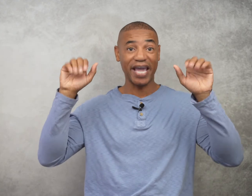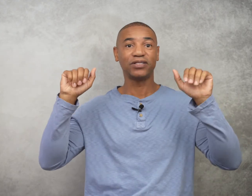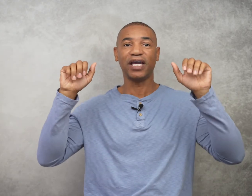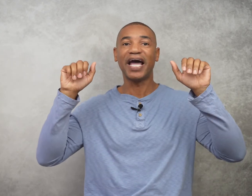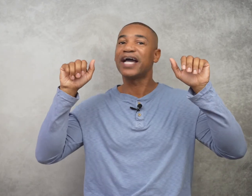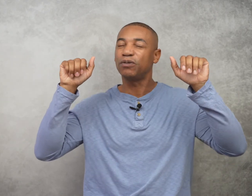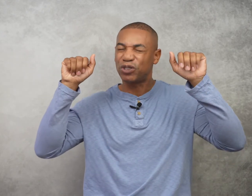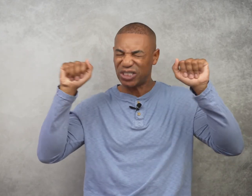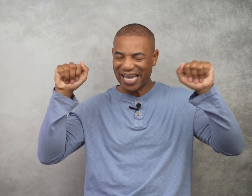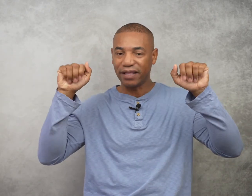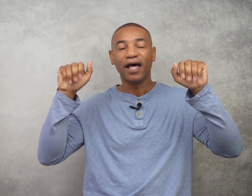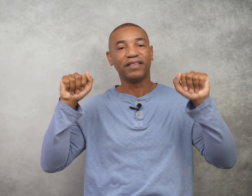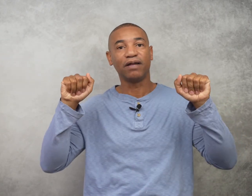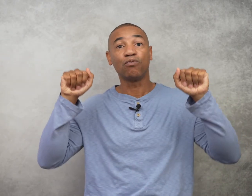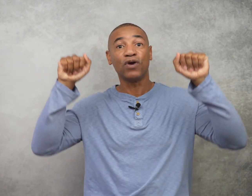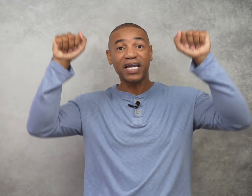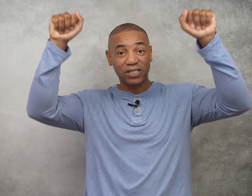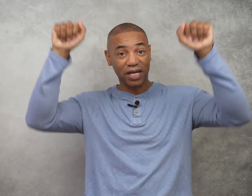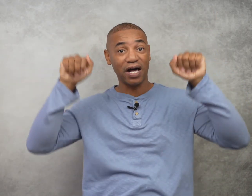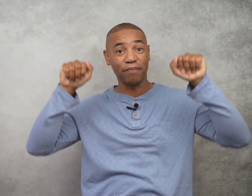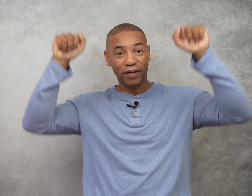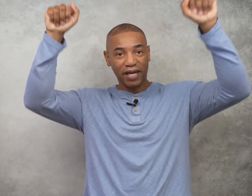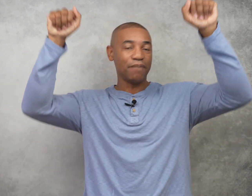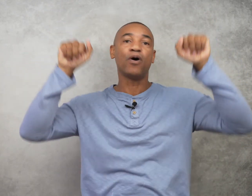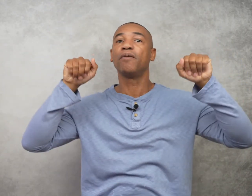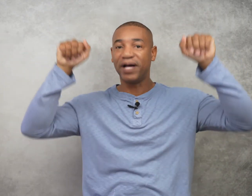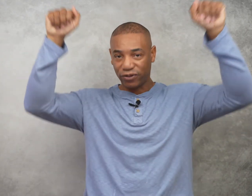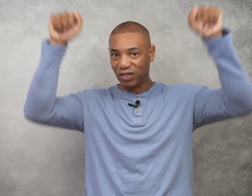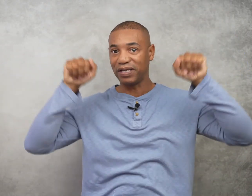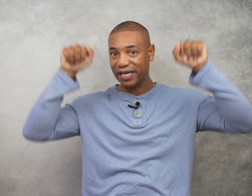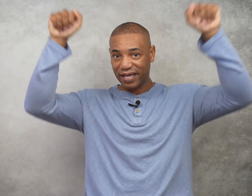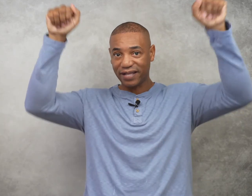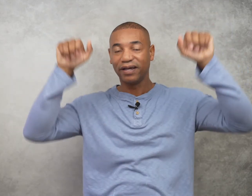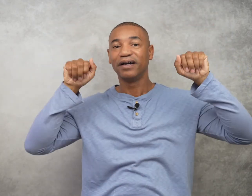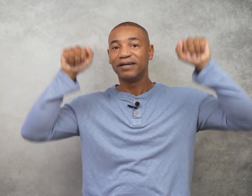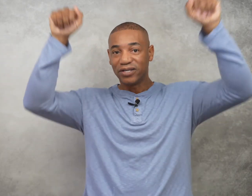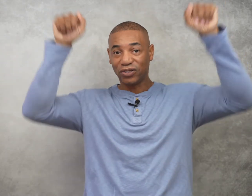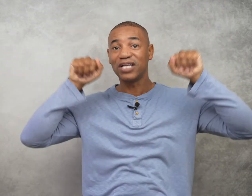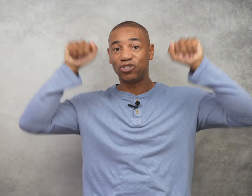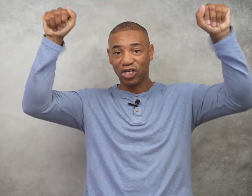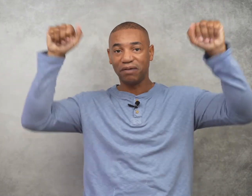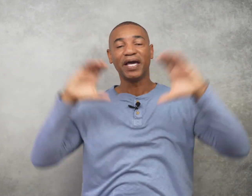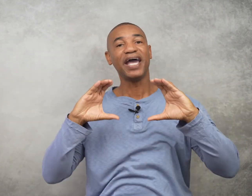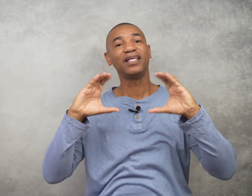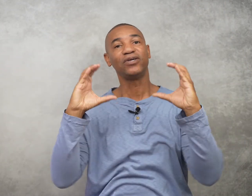hands and I actually pretend that I'm raising up a barbell or something like that. So that's gym, and then you